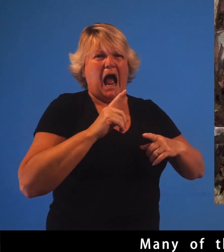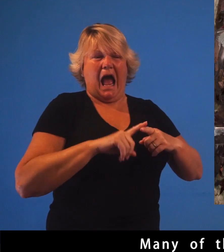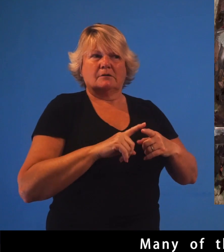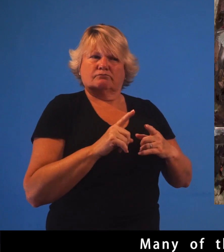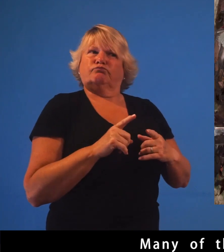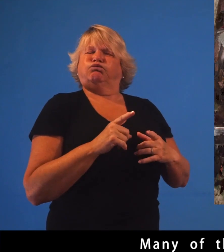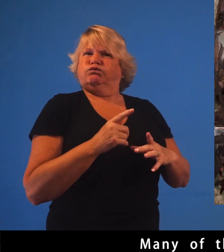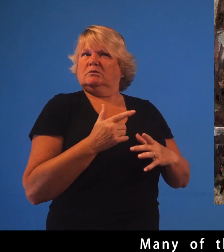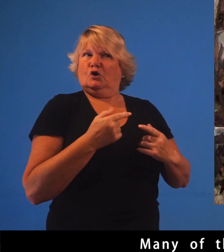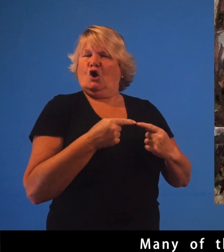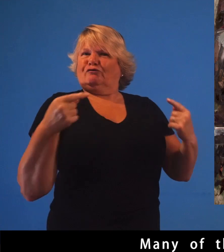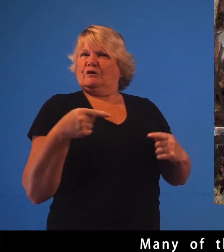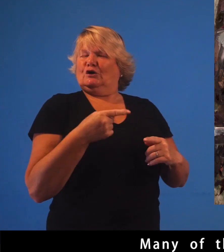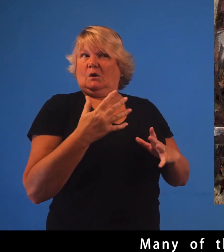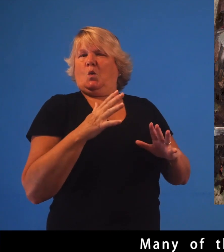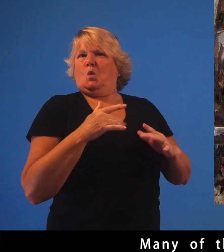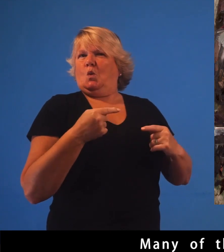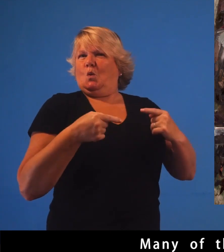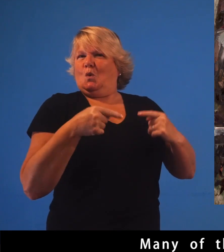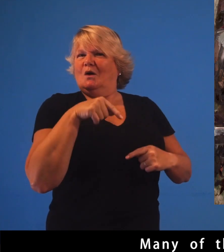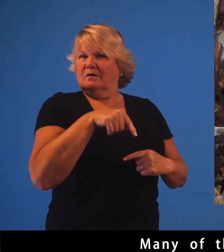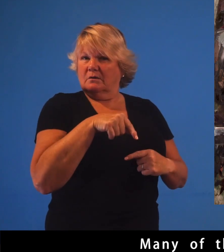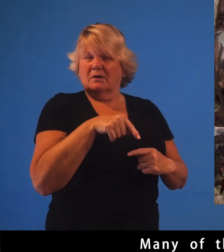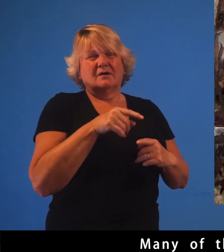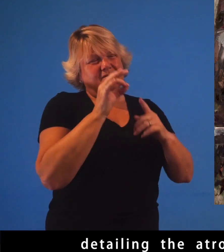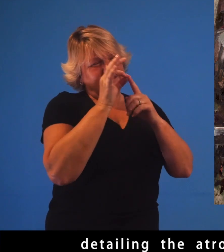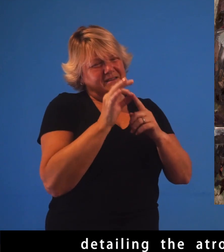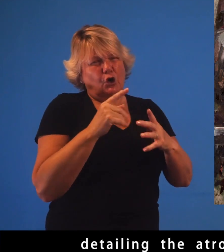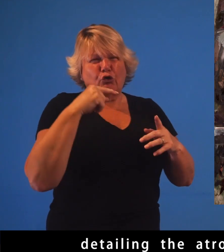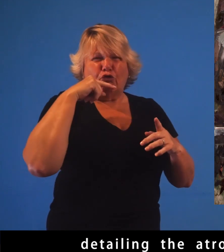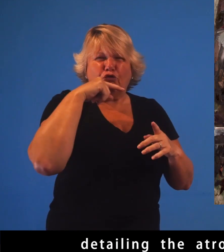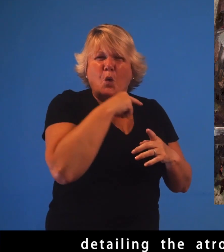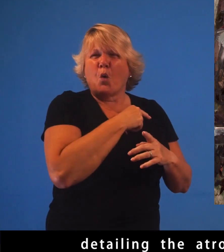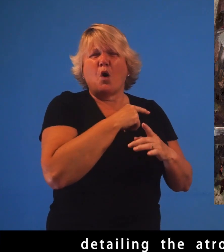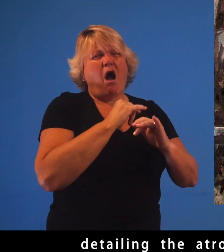Many of these works are both shocking and controversial,